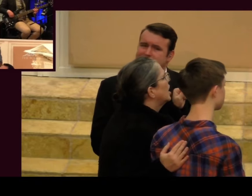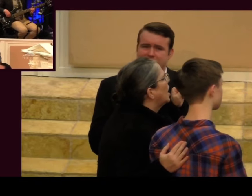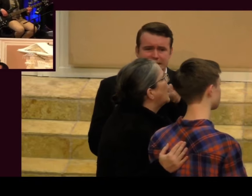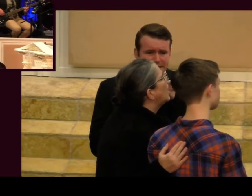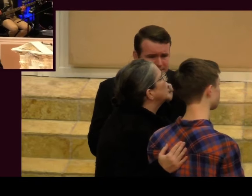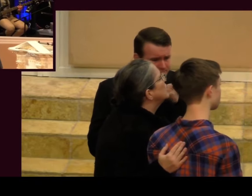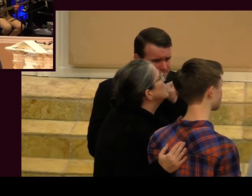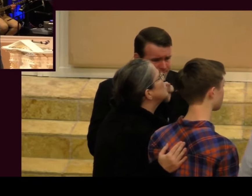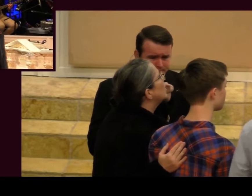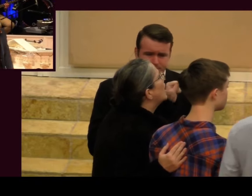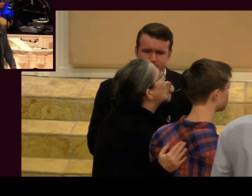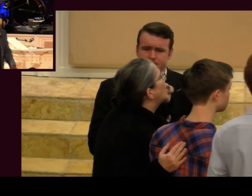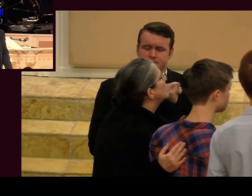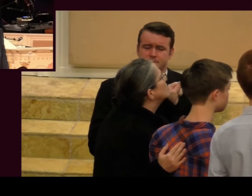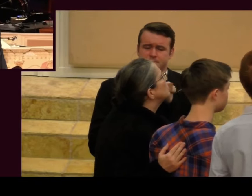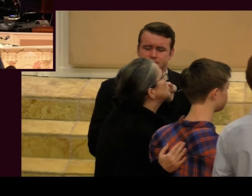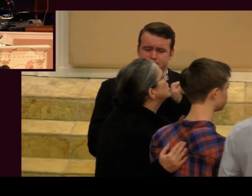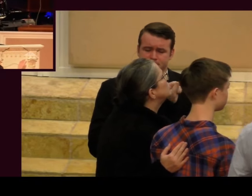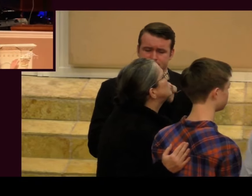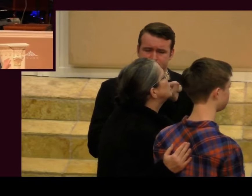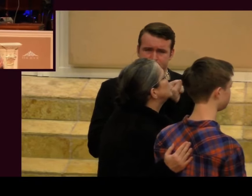easy.